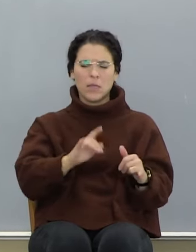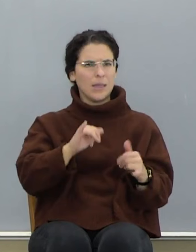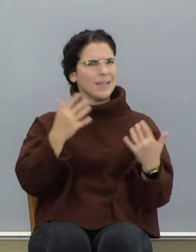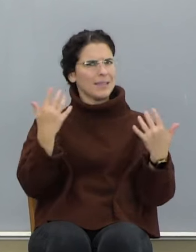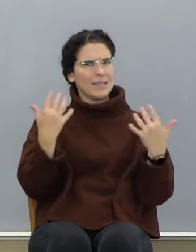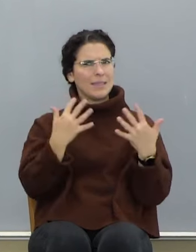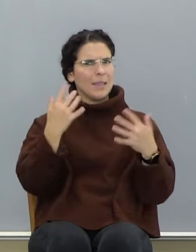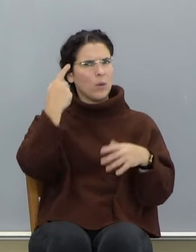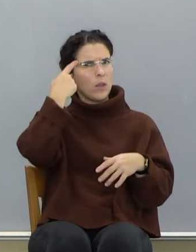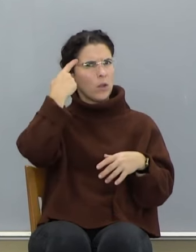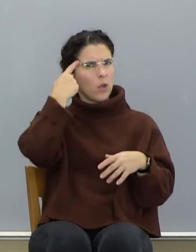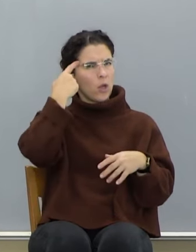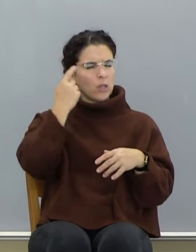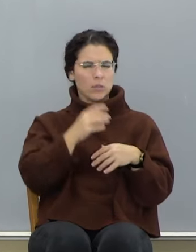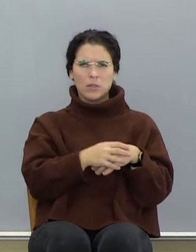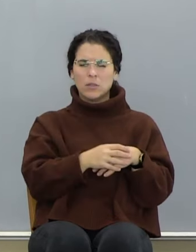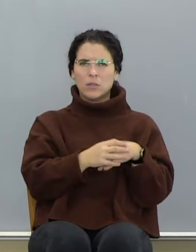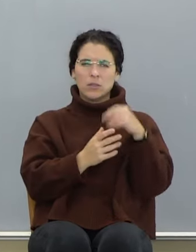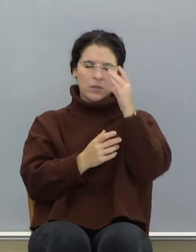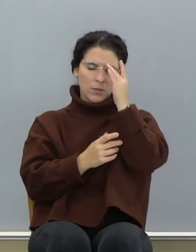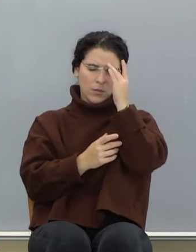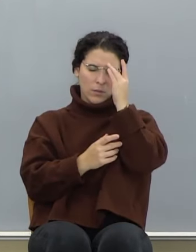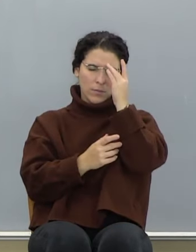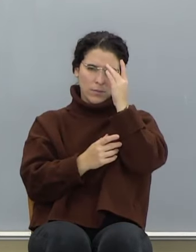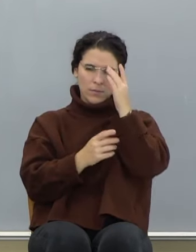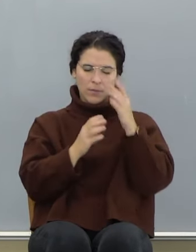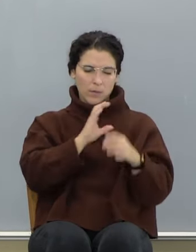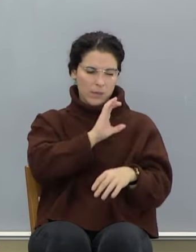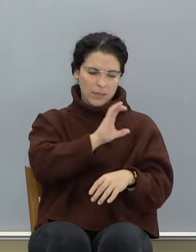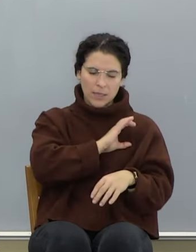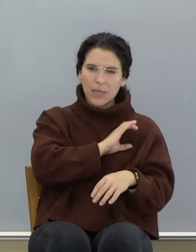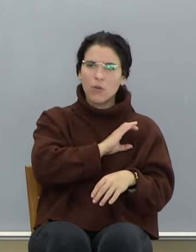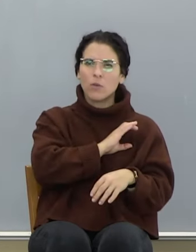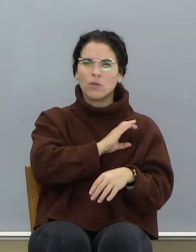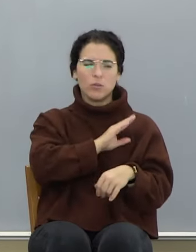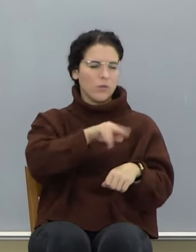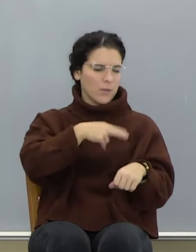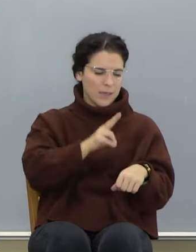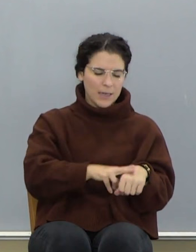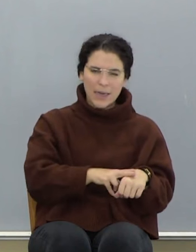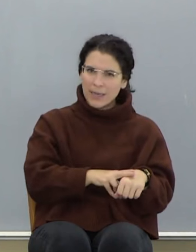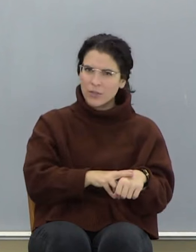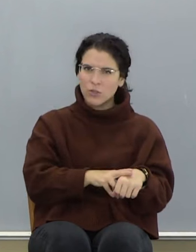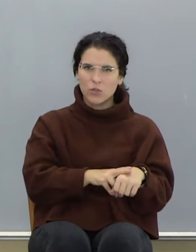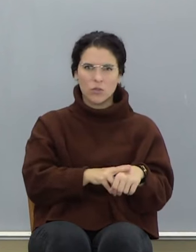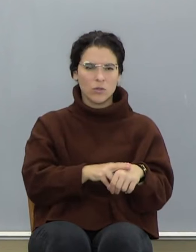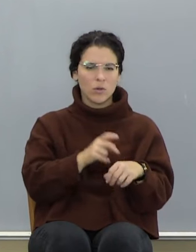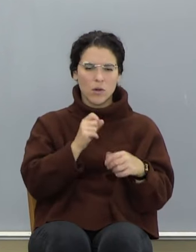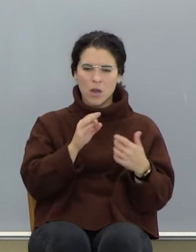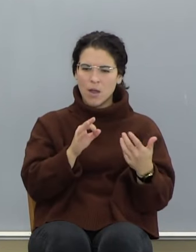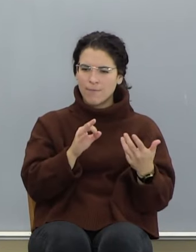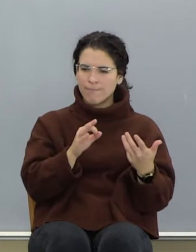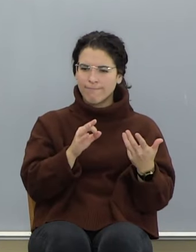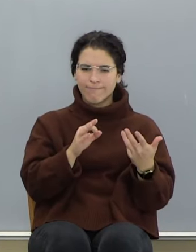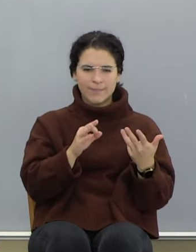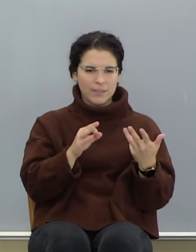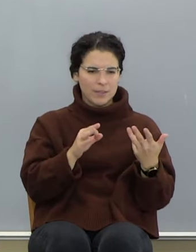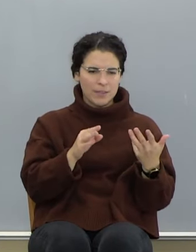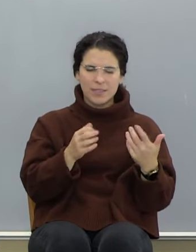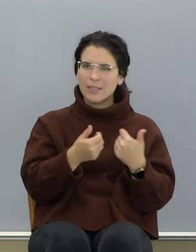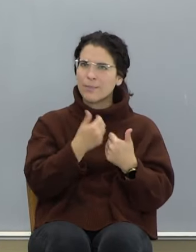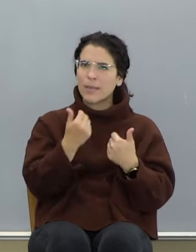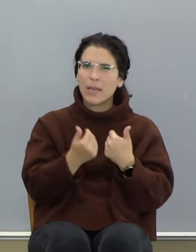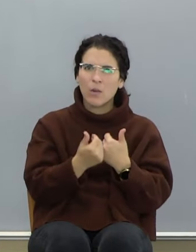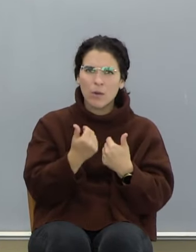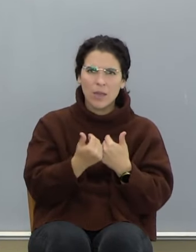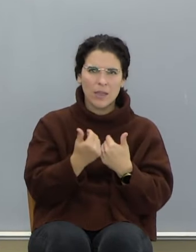scary thought here. The character, the nature of these